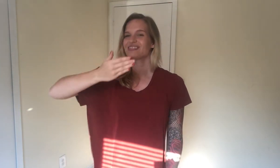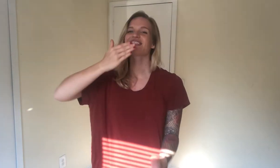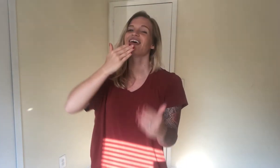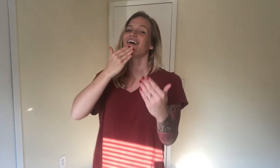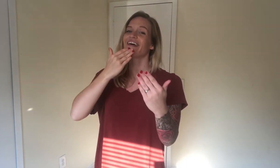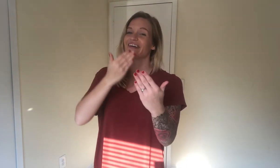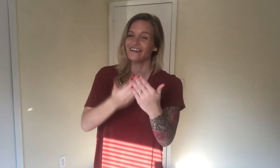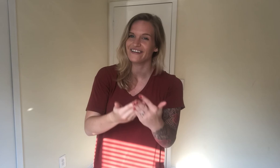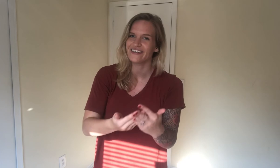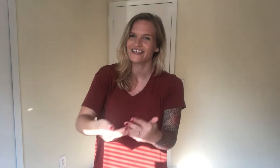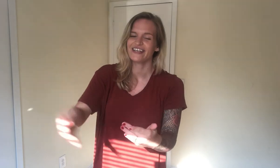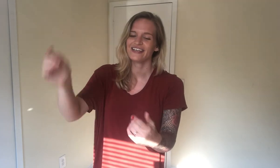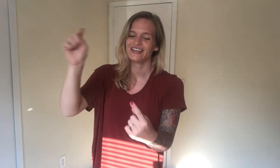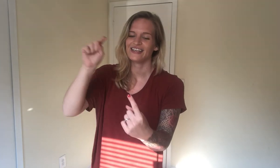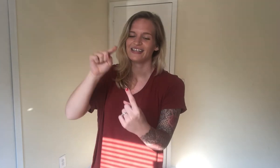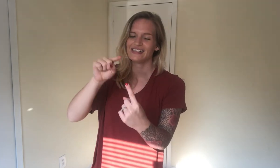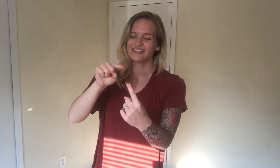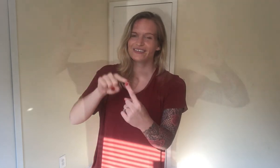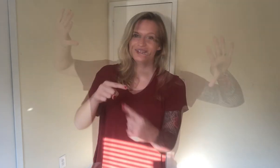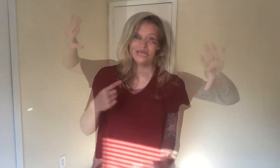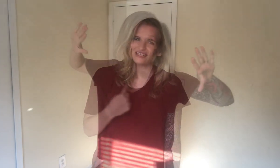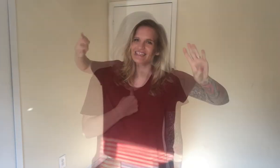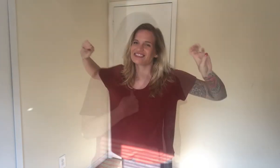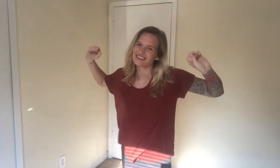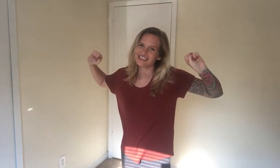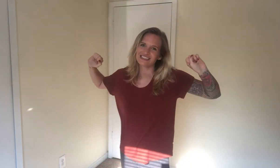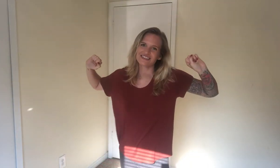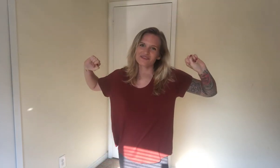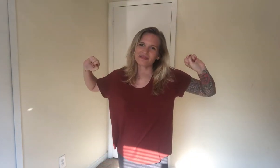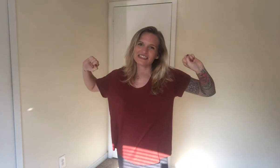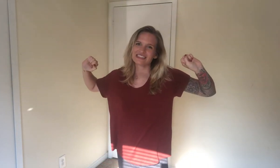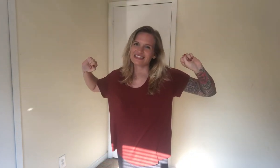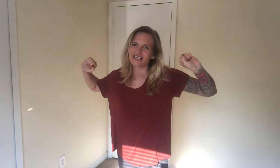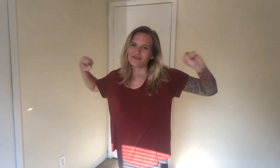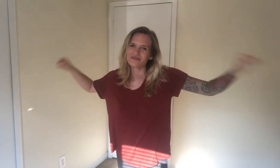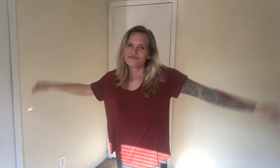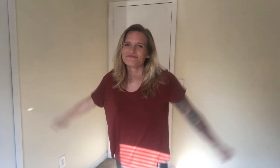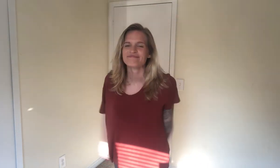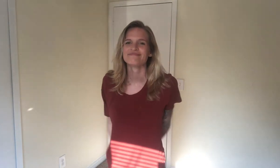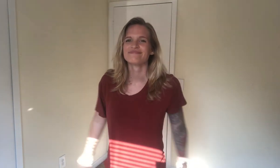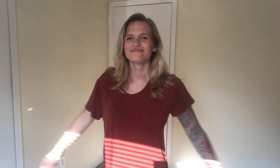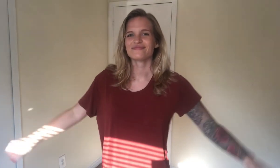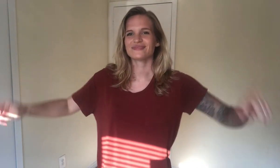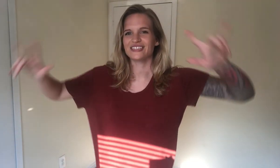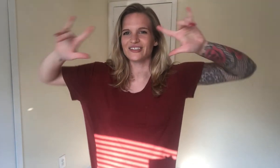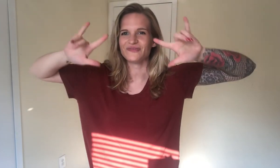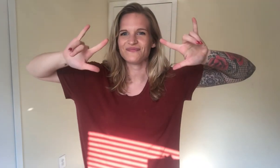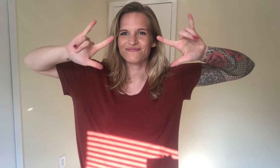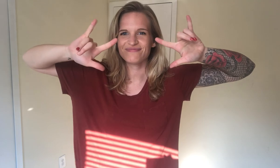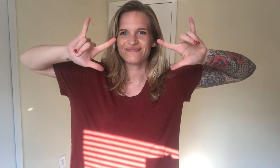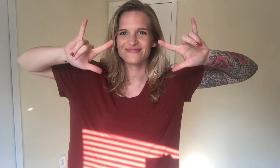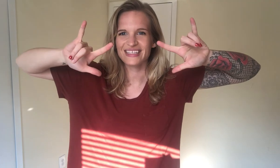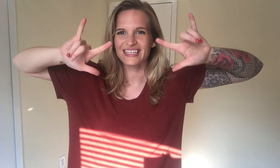seems good. And that's it, because the rest just repeats itself. So,